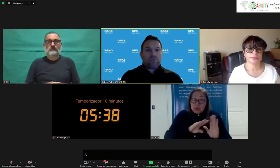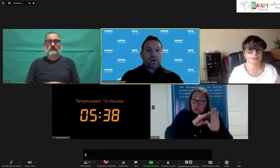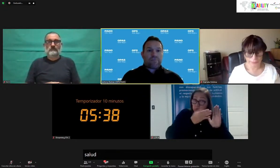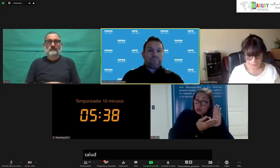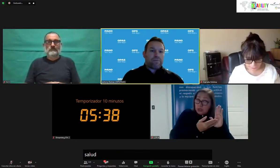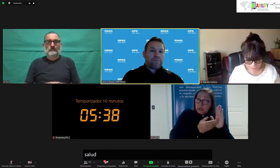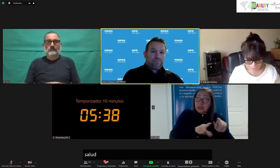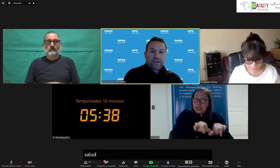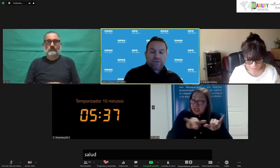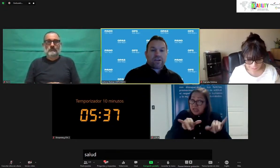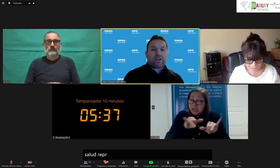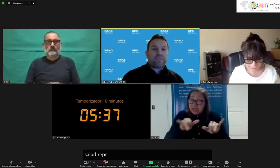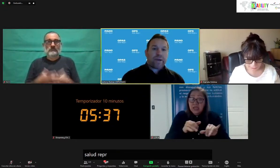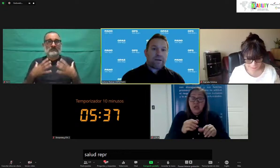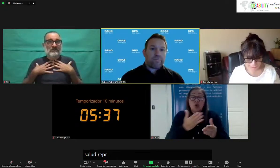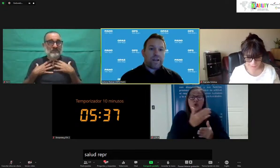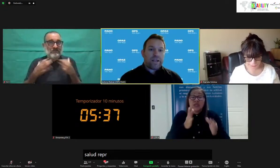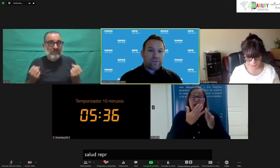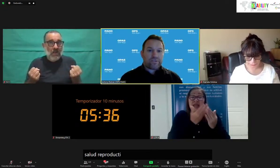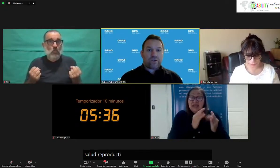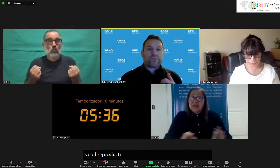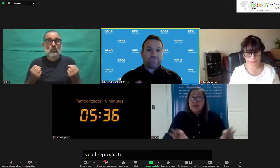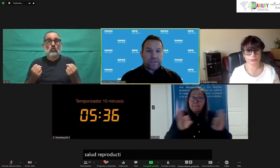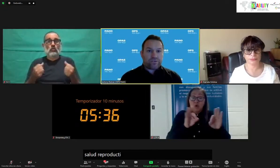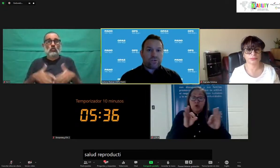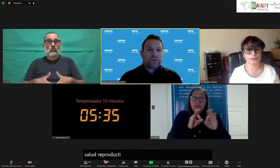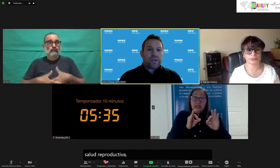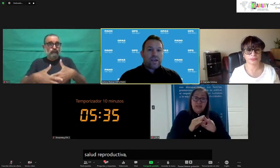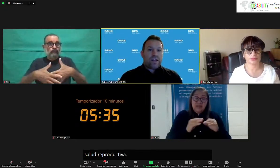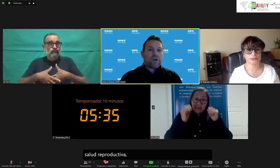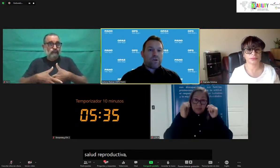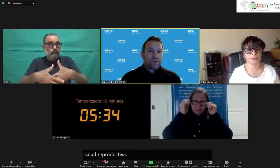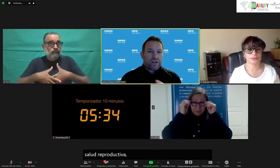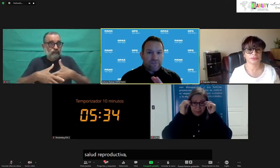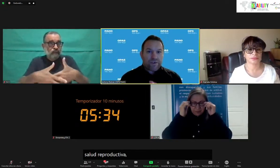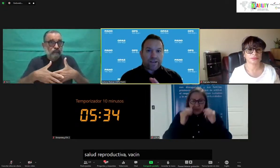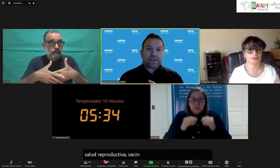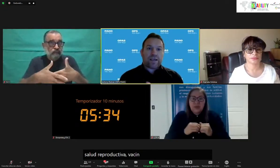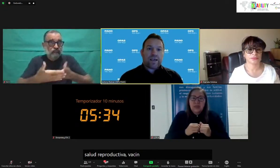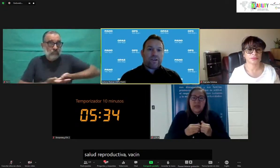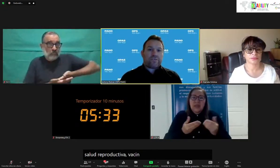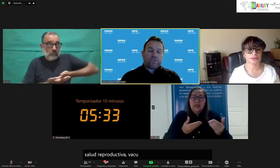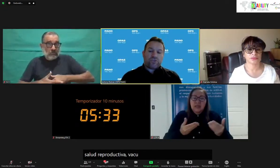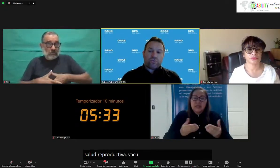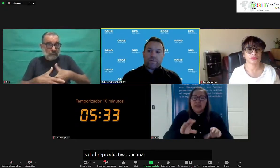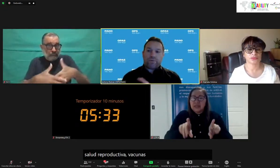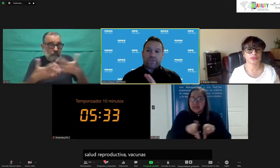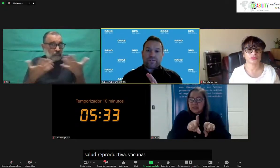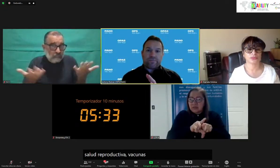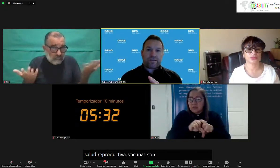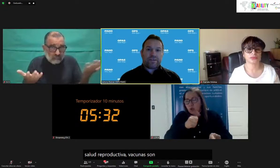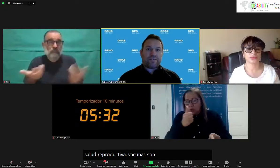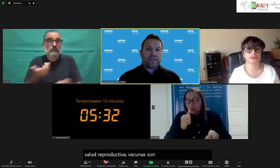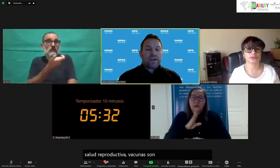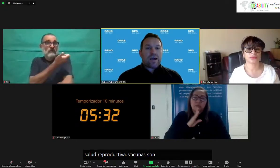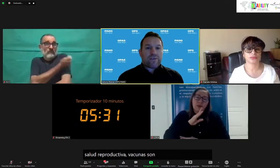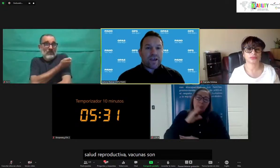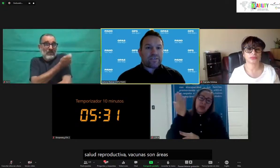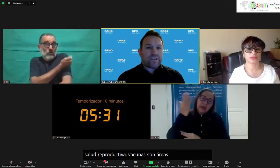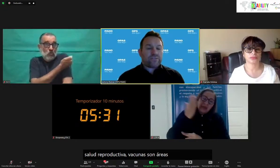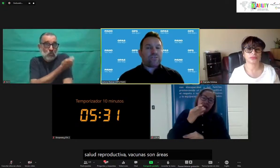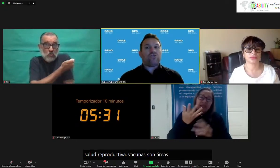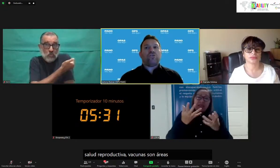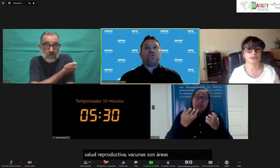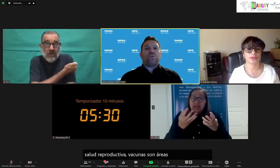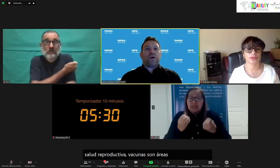know my my great colleague pamela molina is going to speak to in a moment and a vital area to ensure people with disabilities have